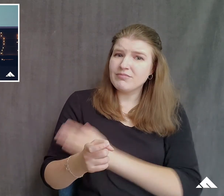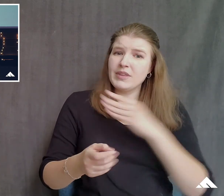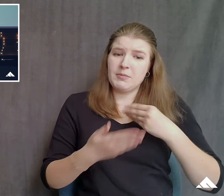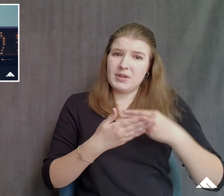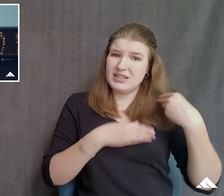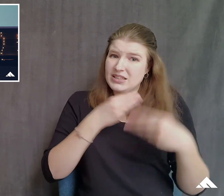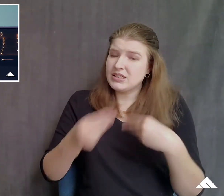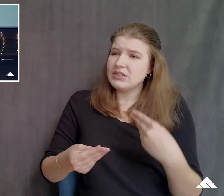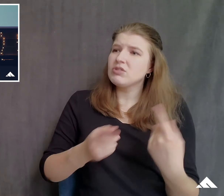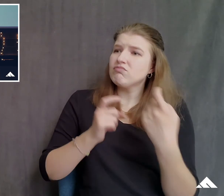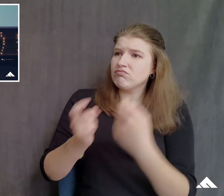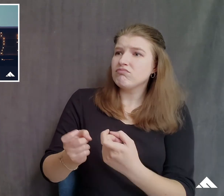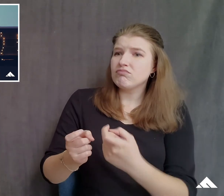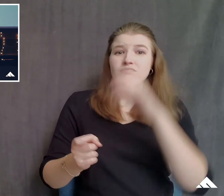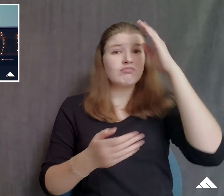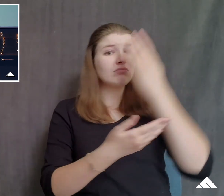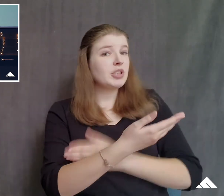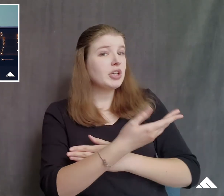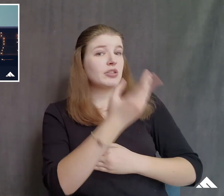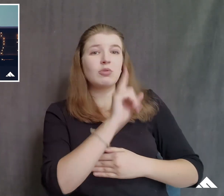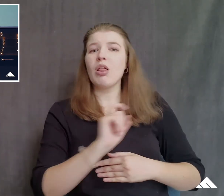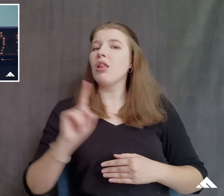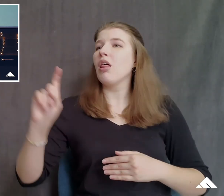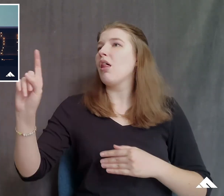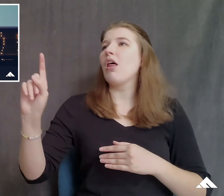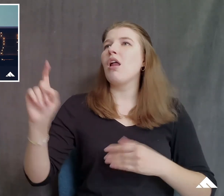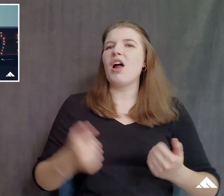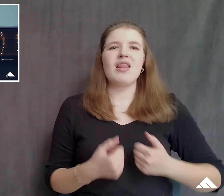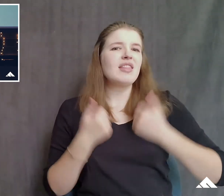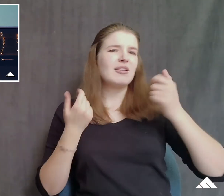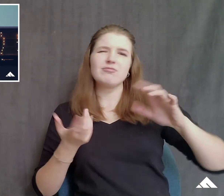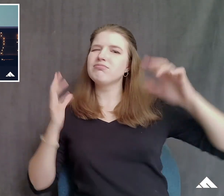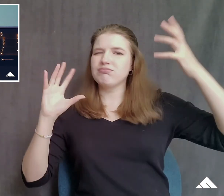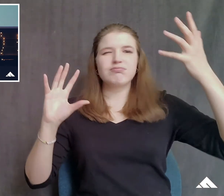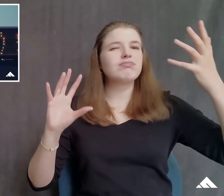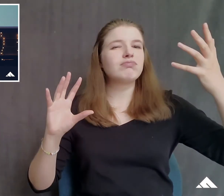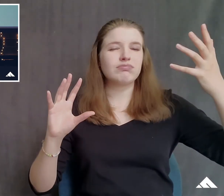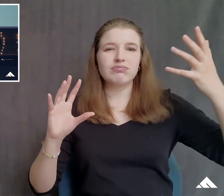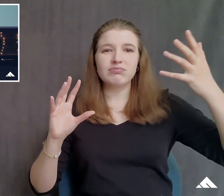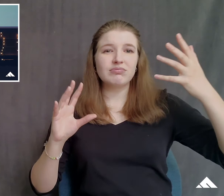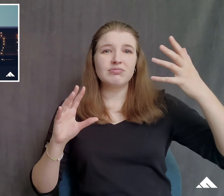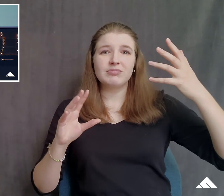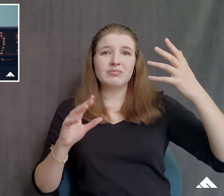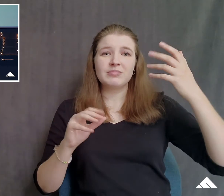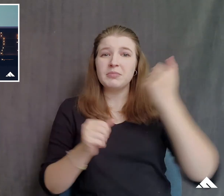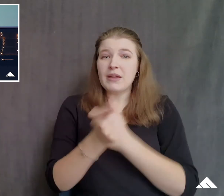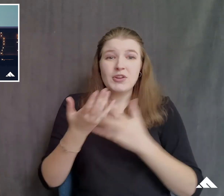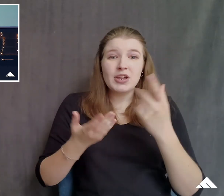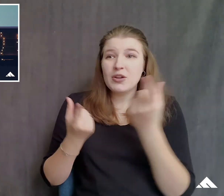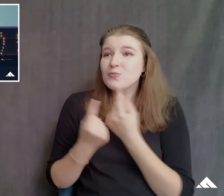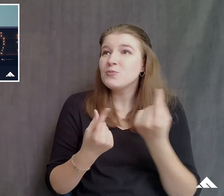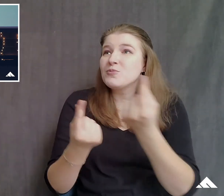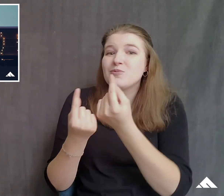inheritance. The son goes in, he lives this riotous life, the Bible says, and everything that he could do to harm,